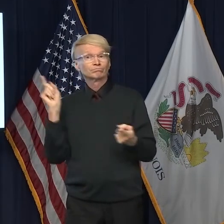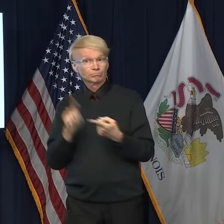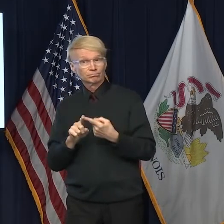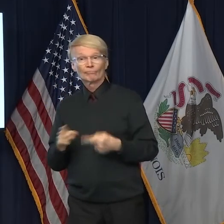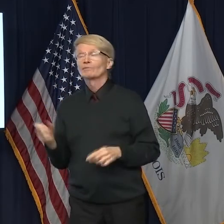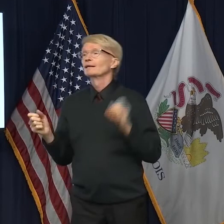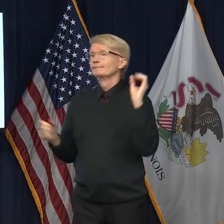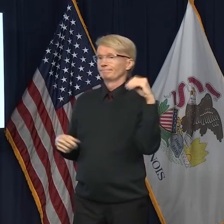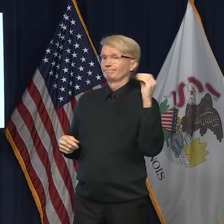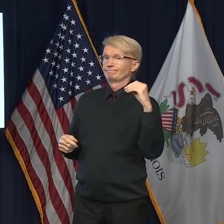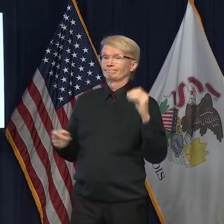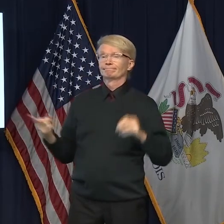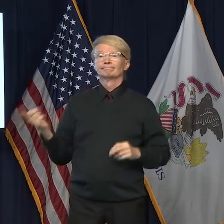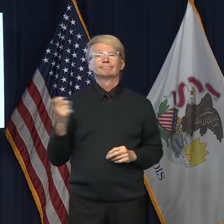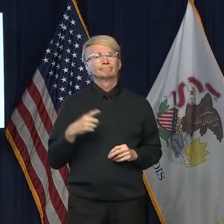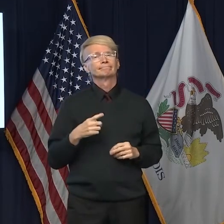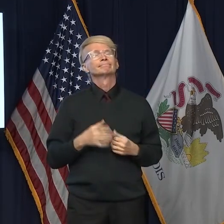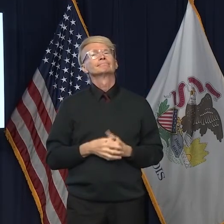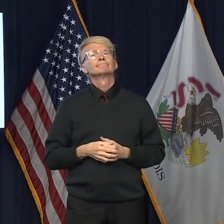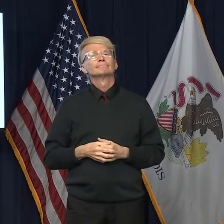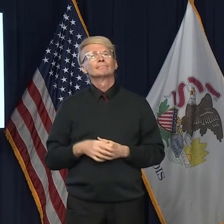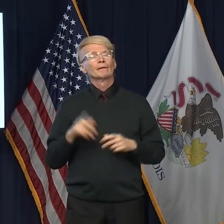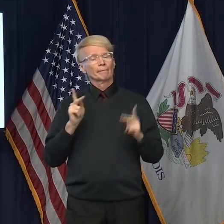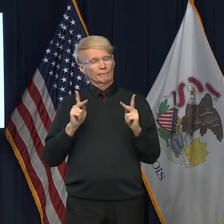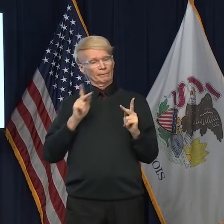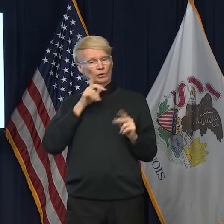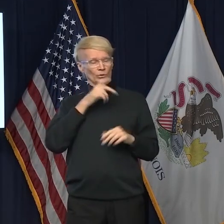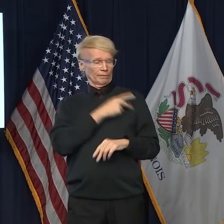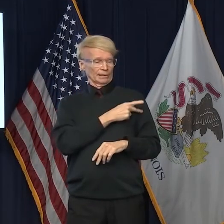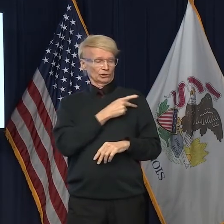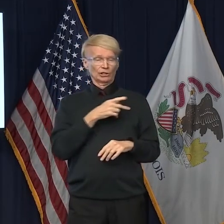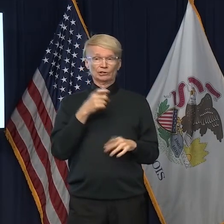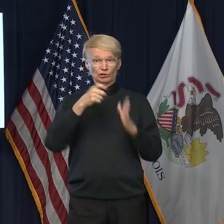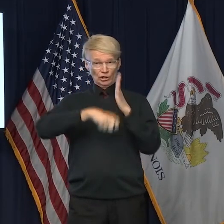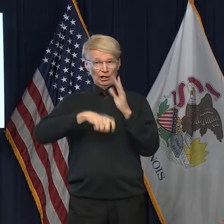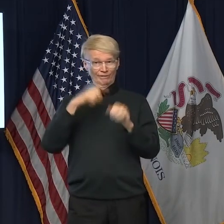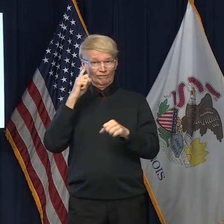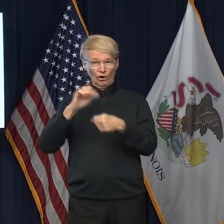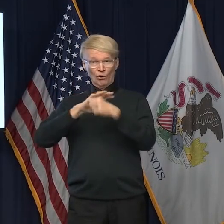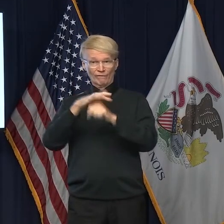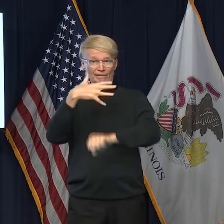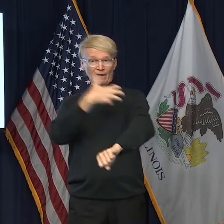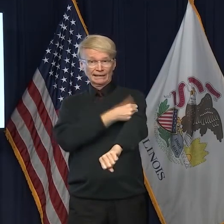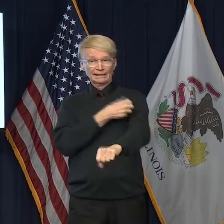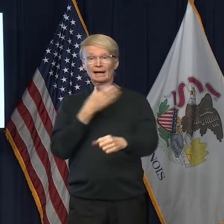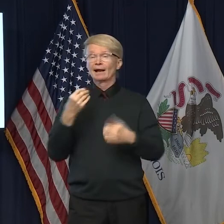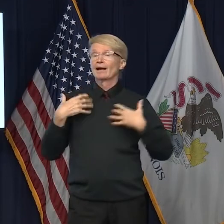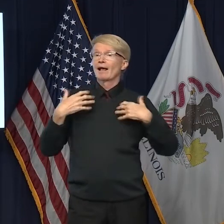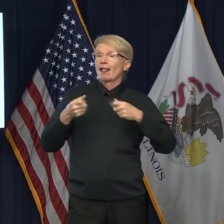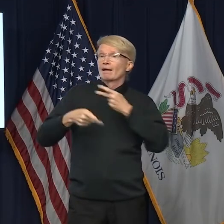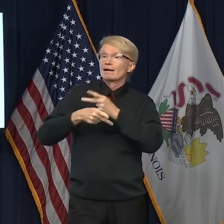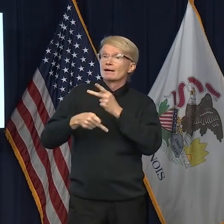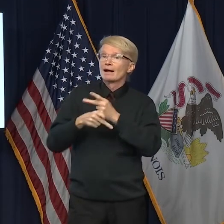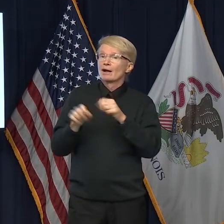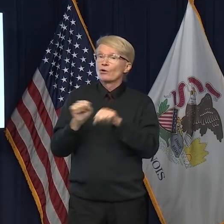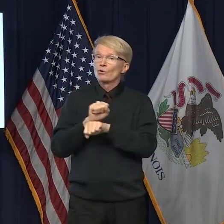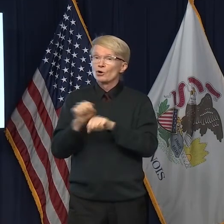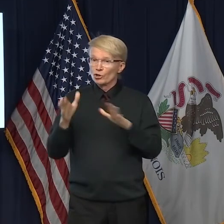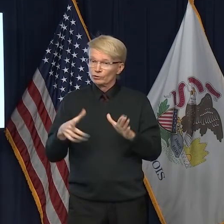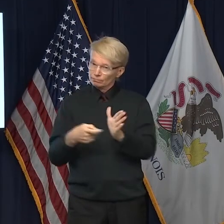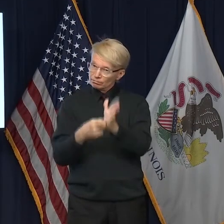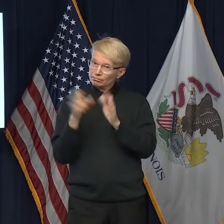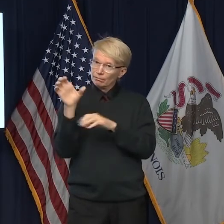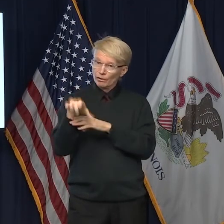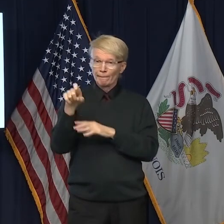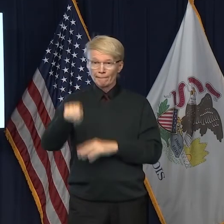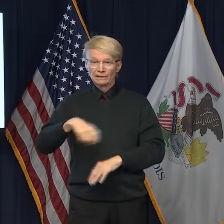at the SJR, will patients who receive the COVID-19 vaccine be charged, and will healthcare workers or others be required to get COVID-19